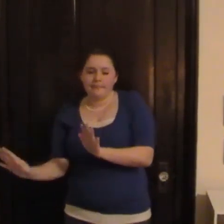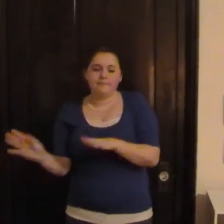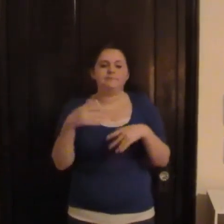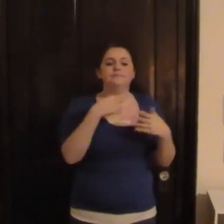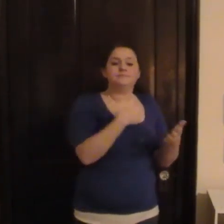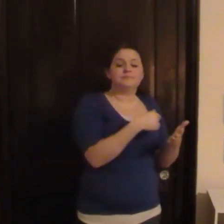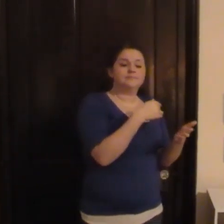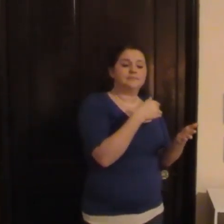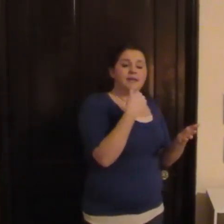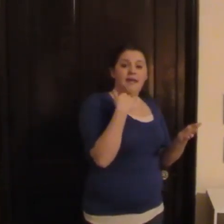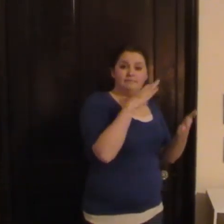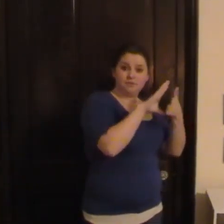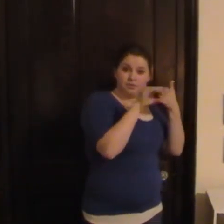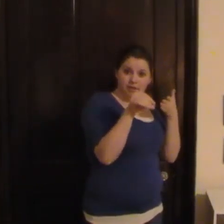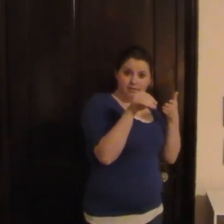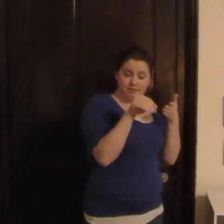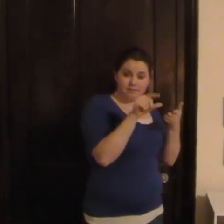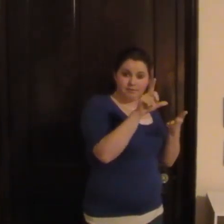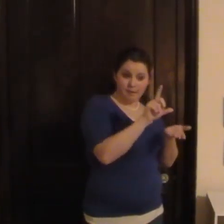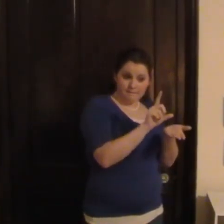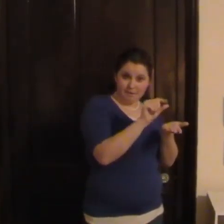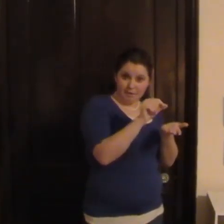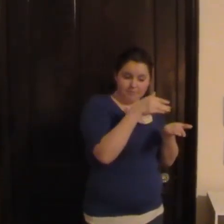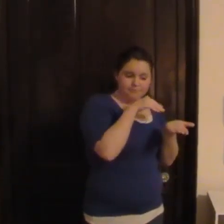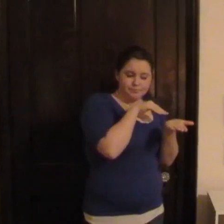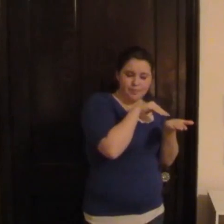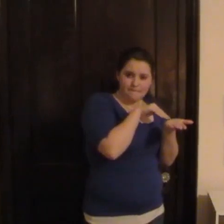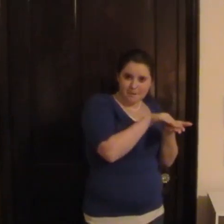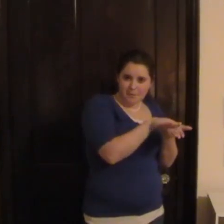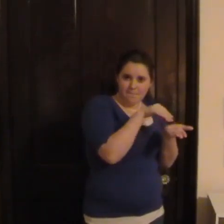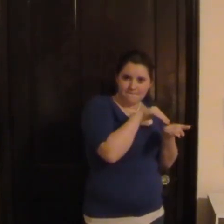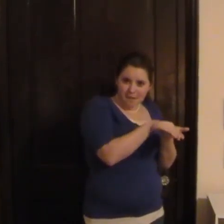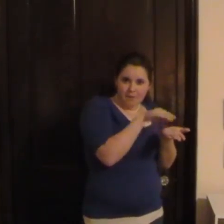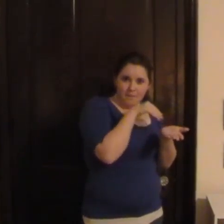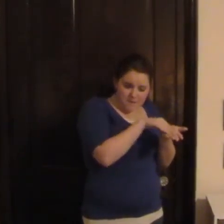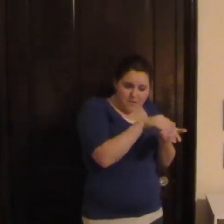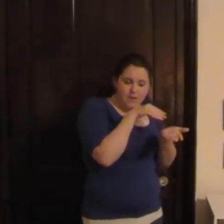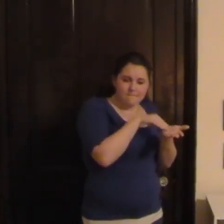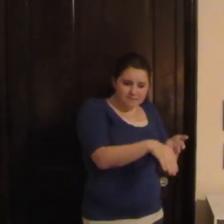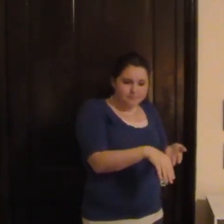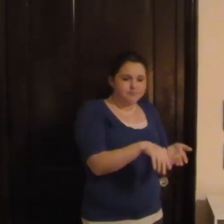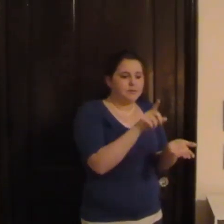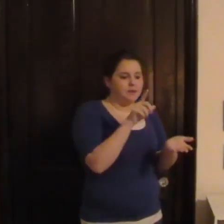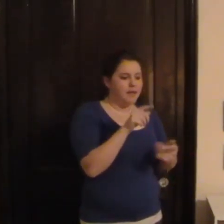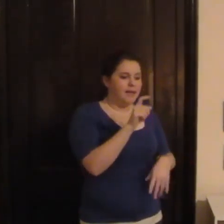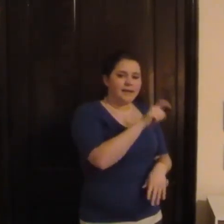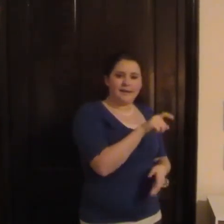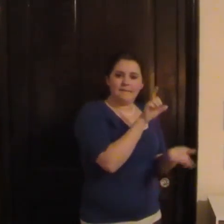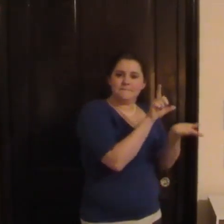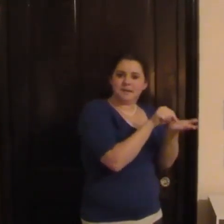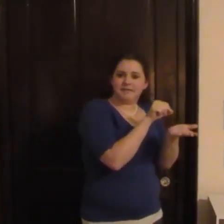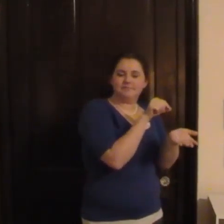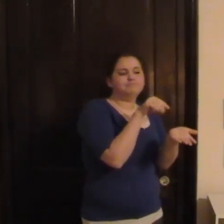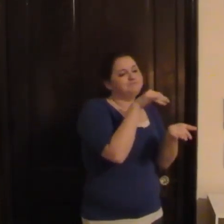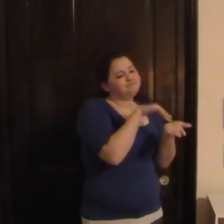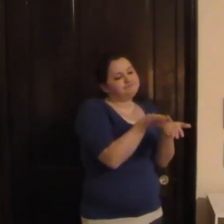into the printer, and then basically hit print. Then all the checks come through. Then they go through what's called the second edit, which is basically physically